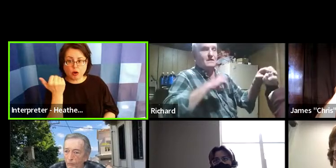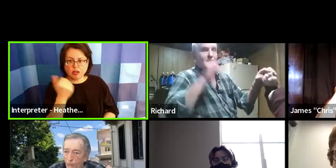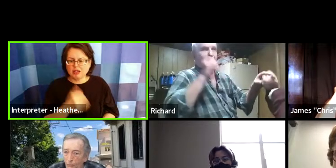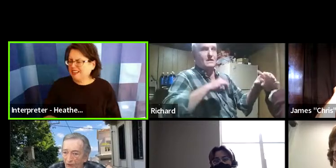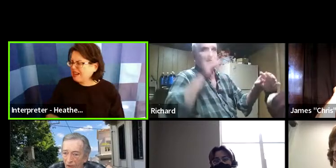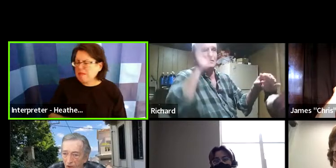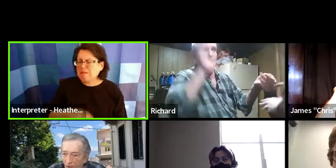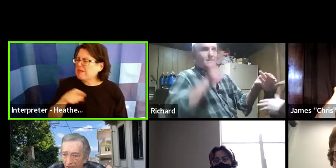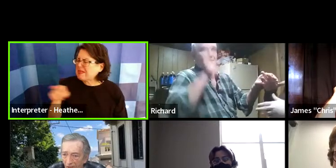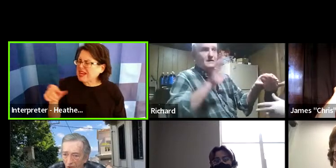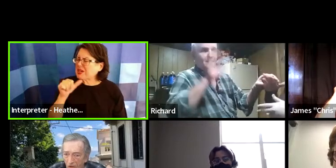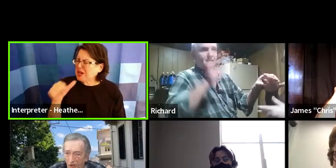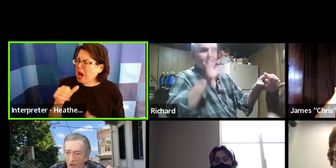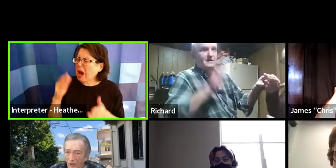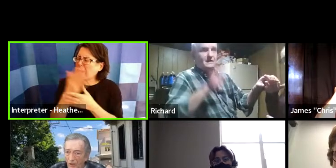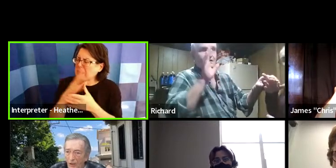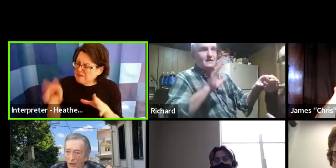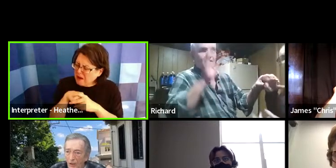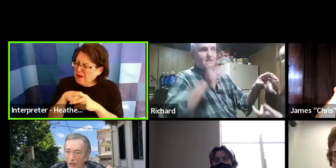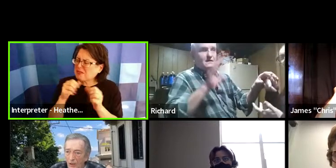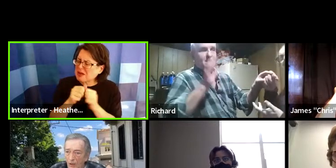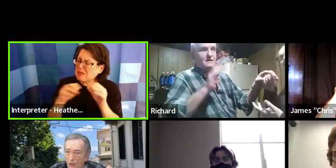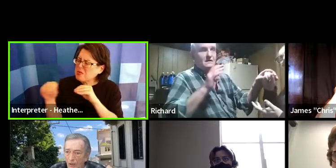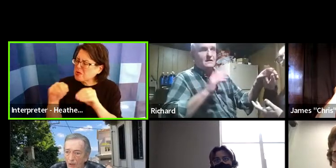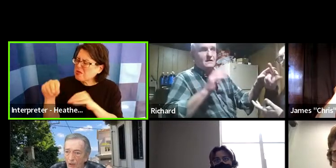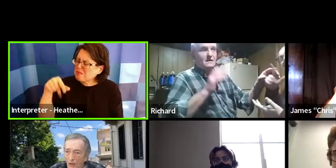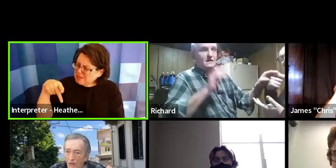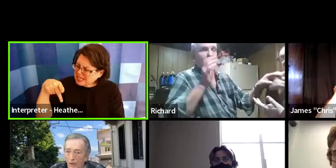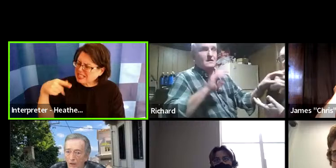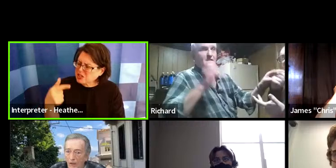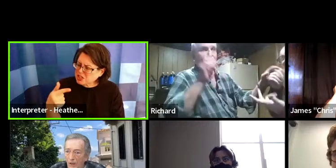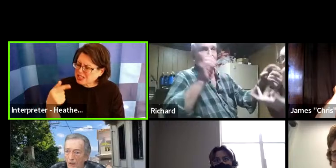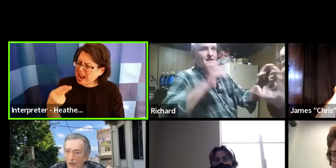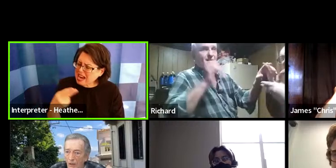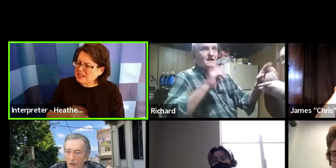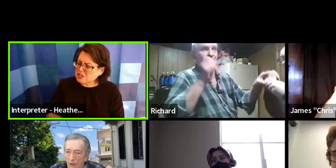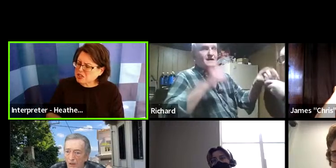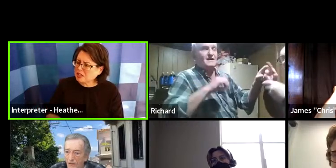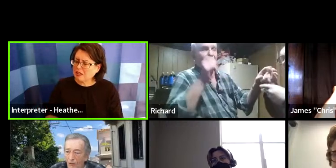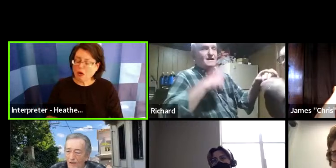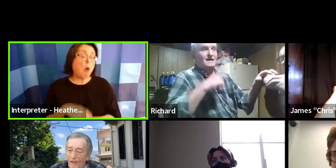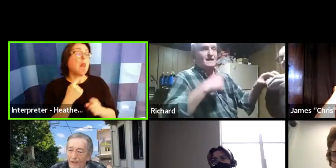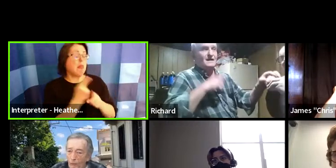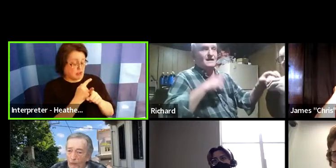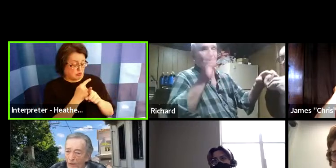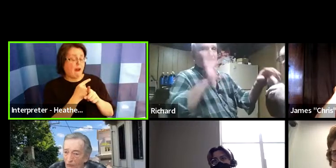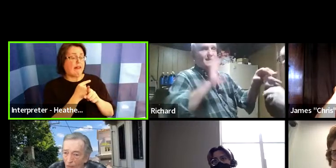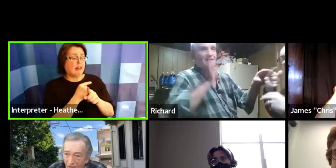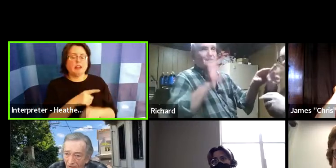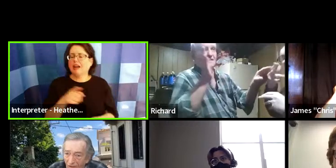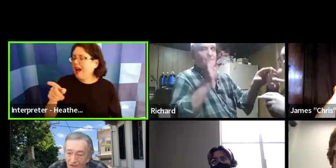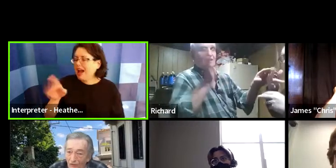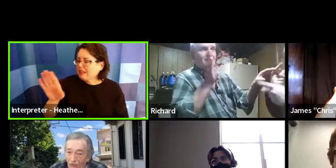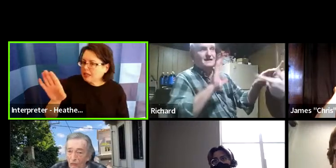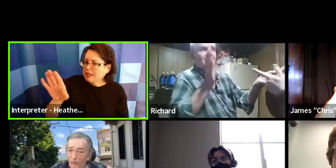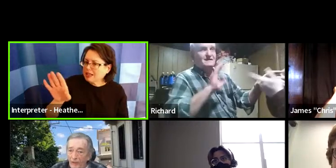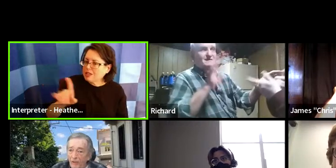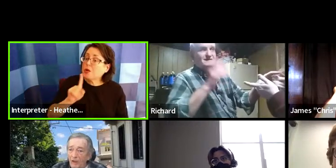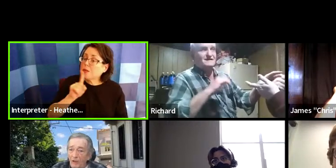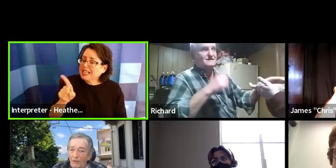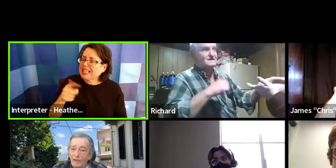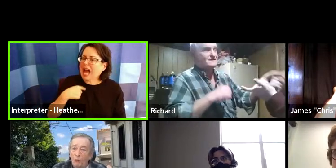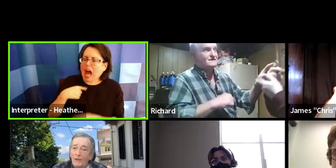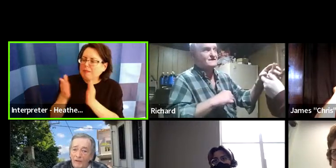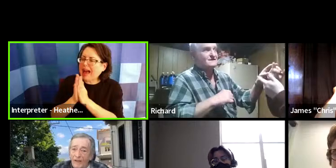part of Move PGH. That's correct. They didn't choose to have. And really, I'm directing this to